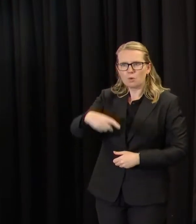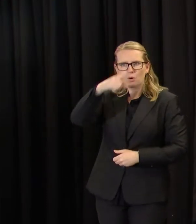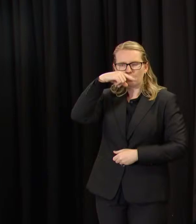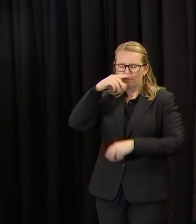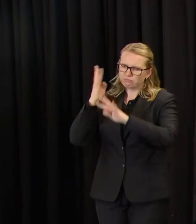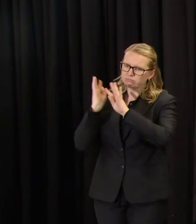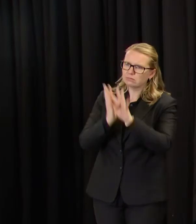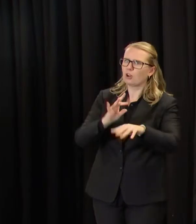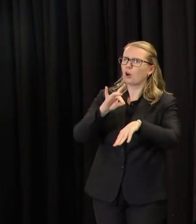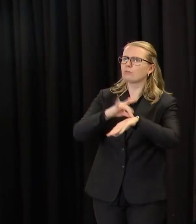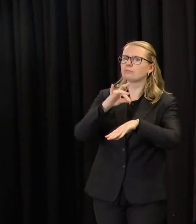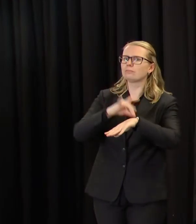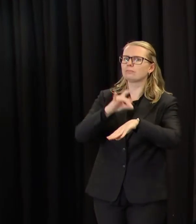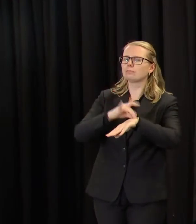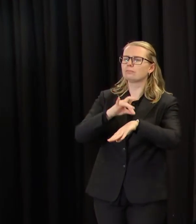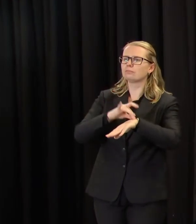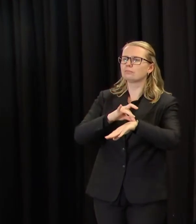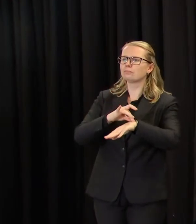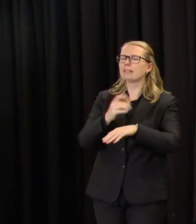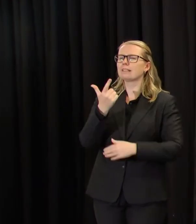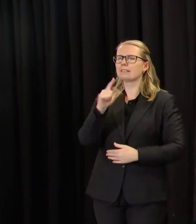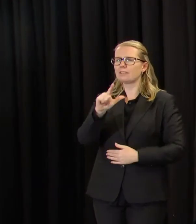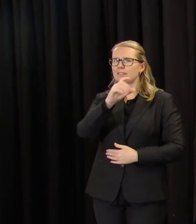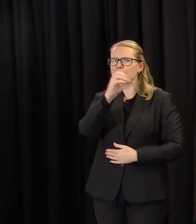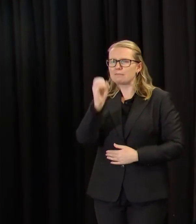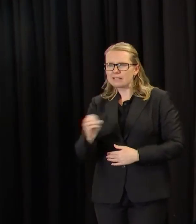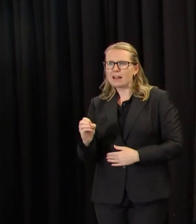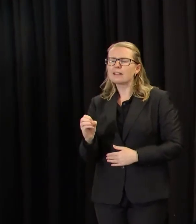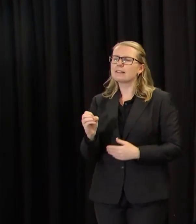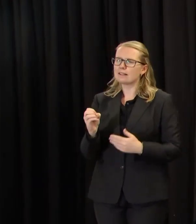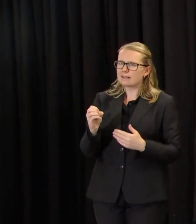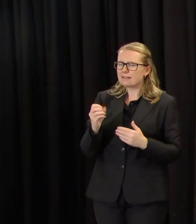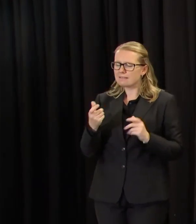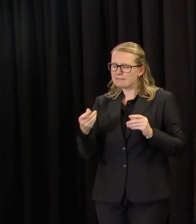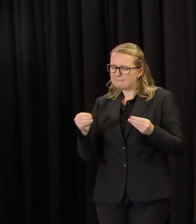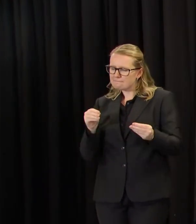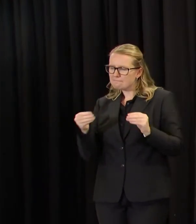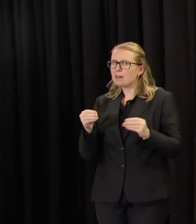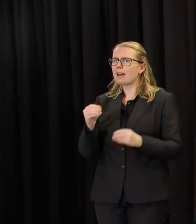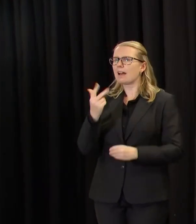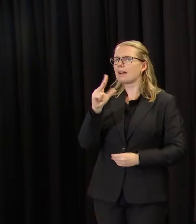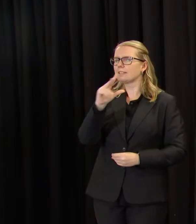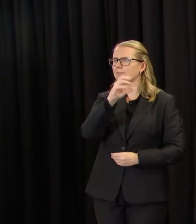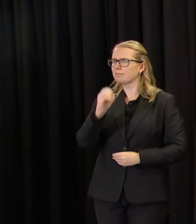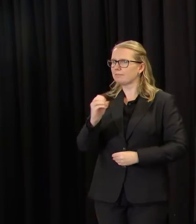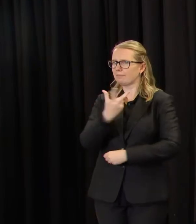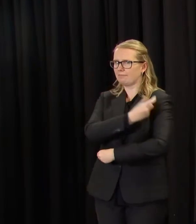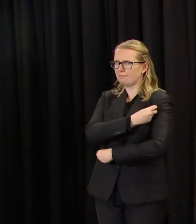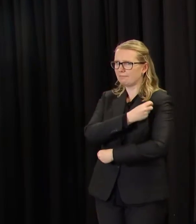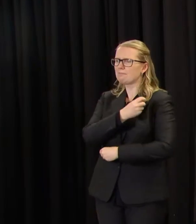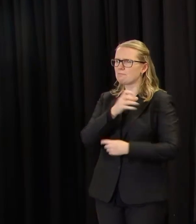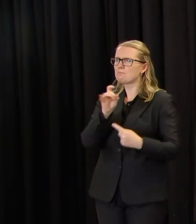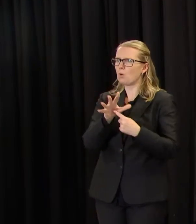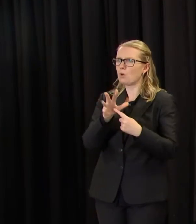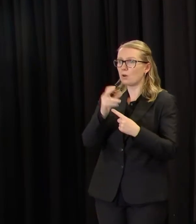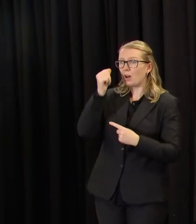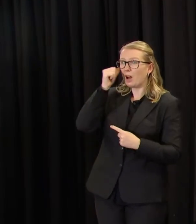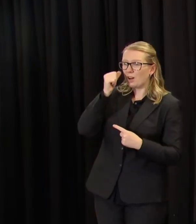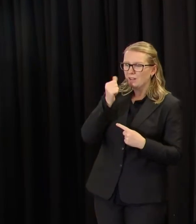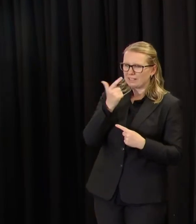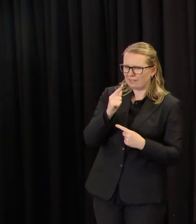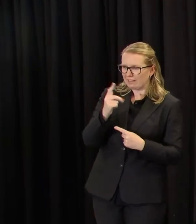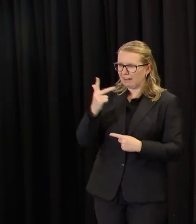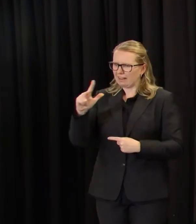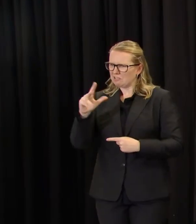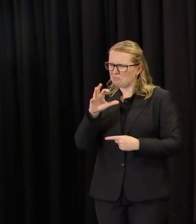unmanageable. 70% gives us some options. 80% is the really important marker. And I know it's only 10 points between the two,